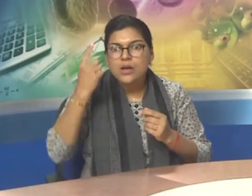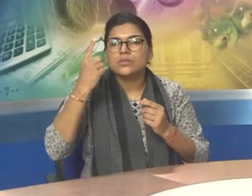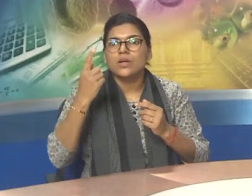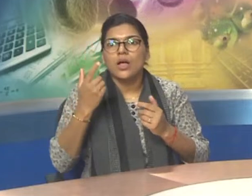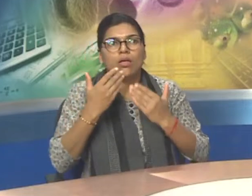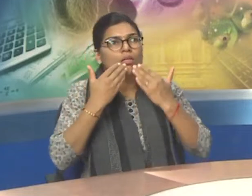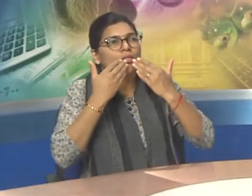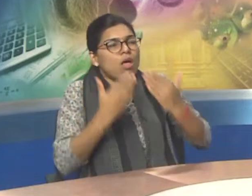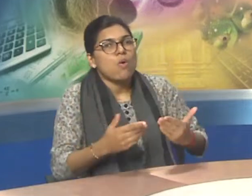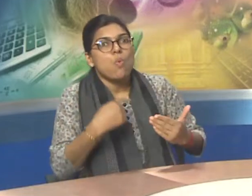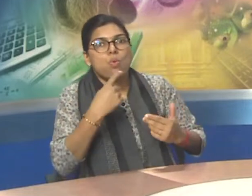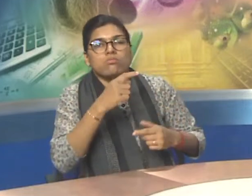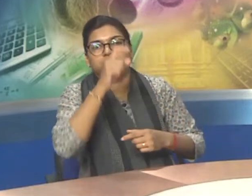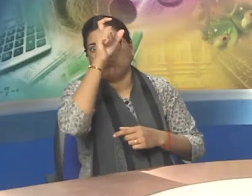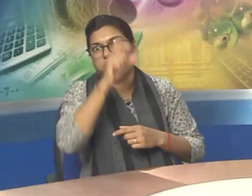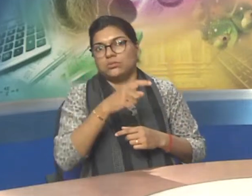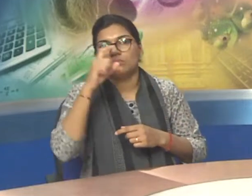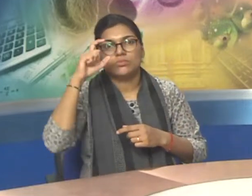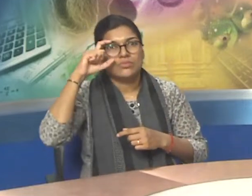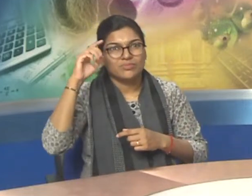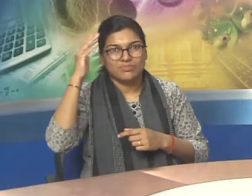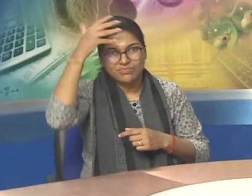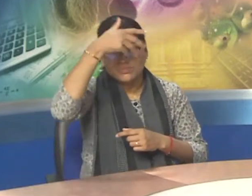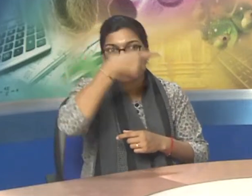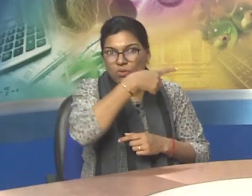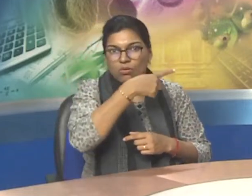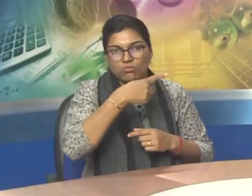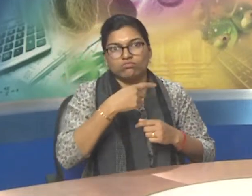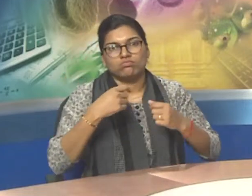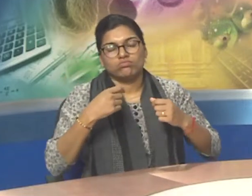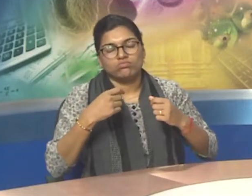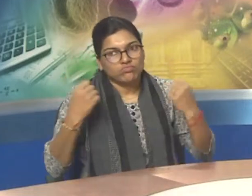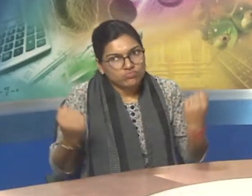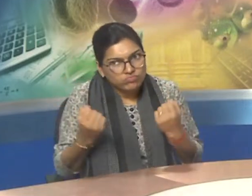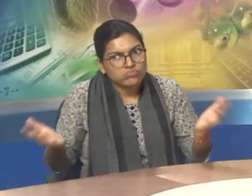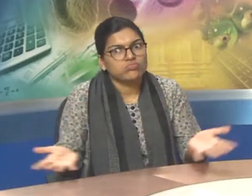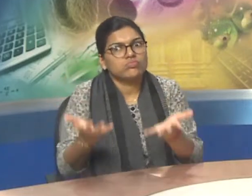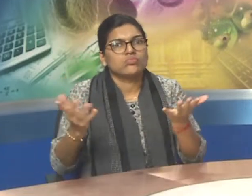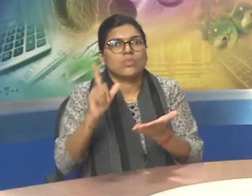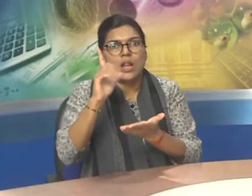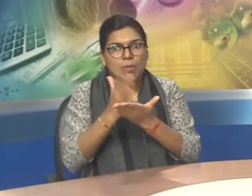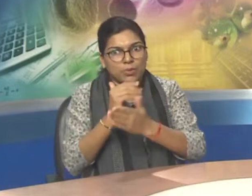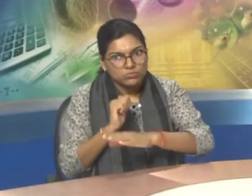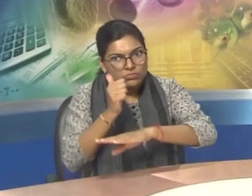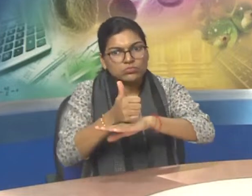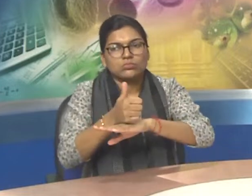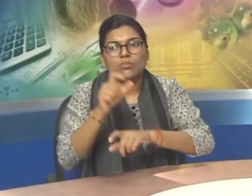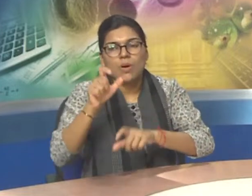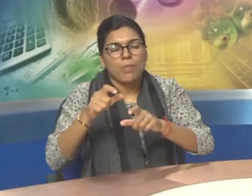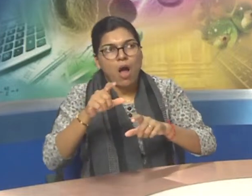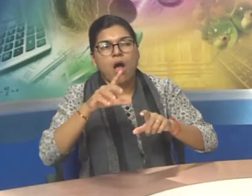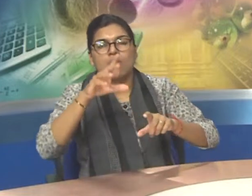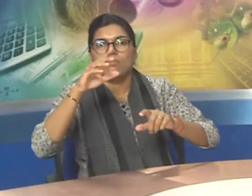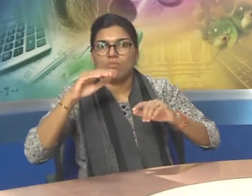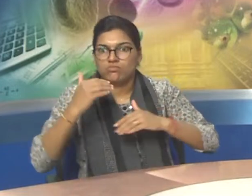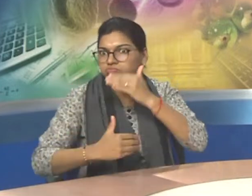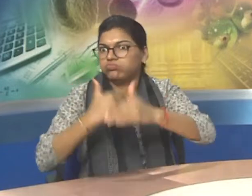So that is the reason he is also known as father of library science.